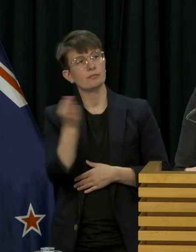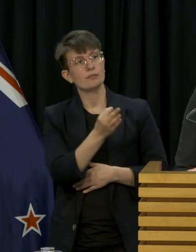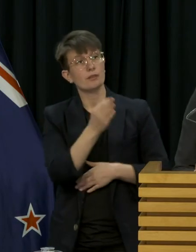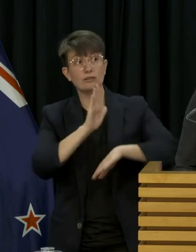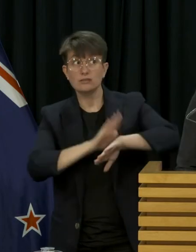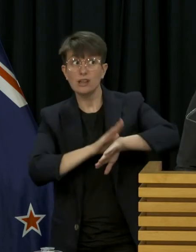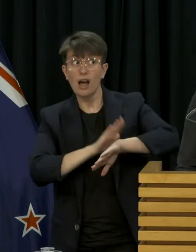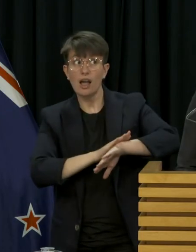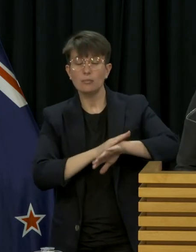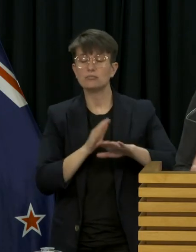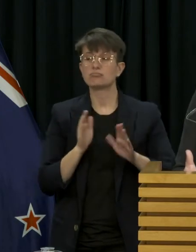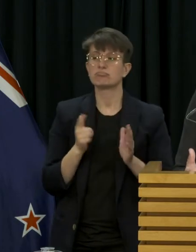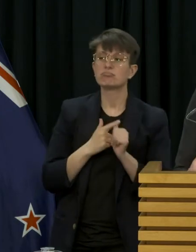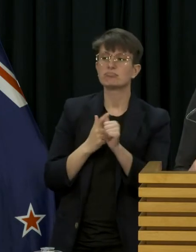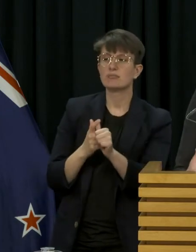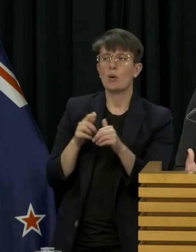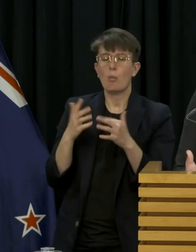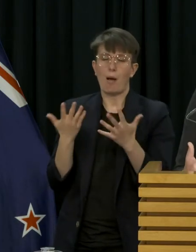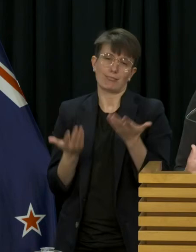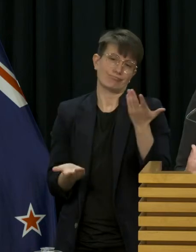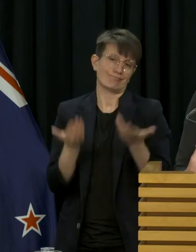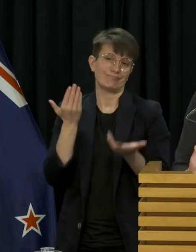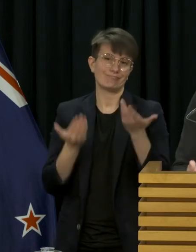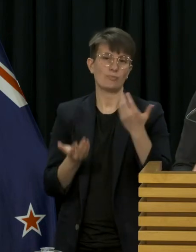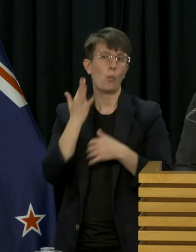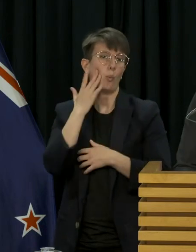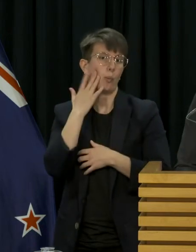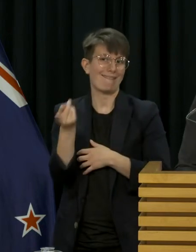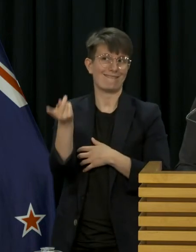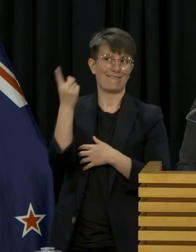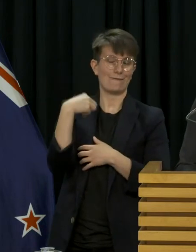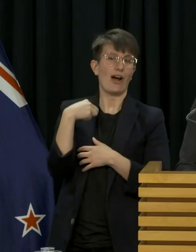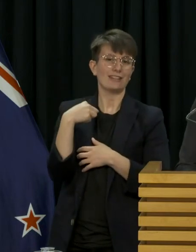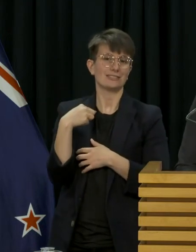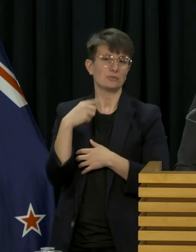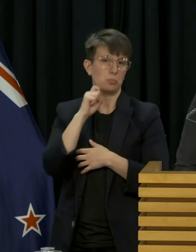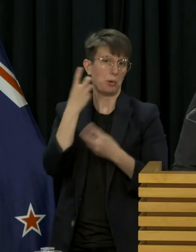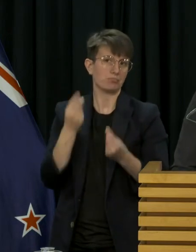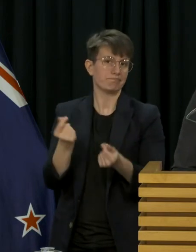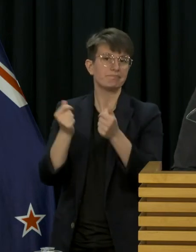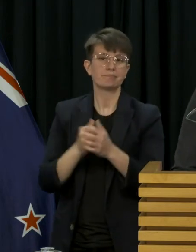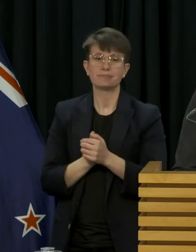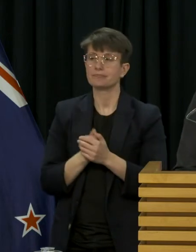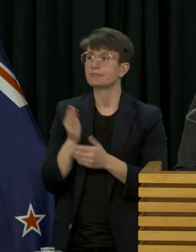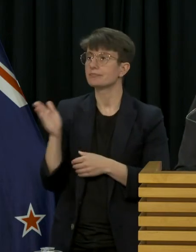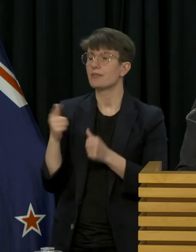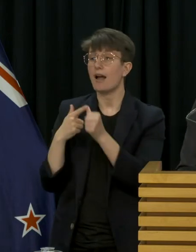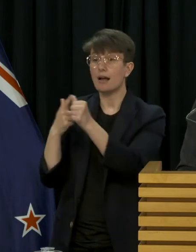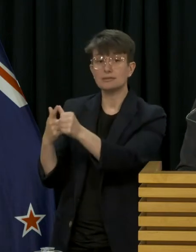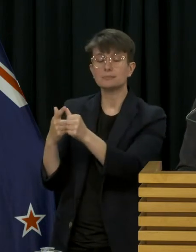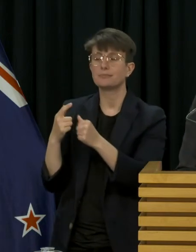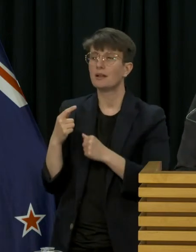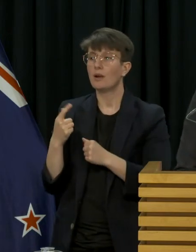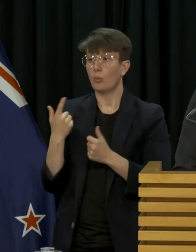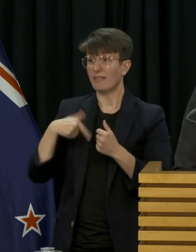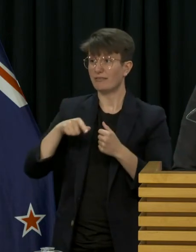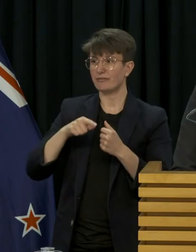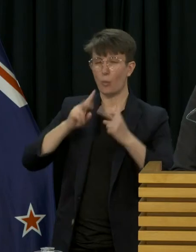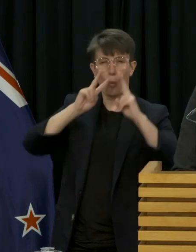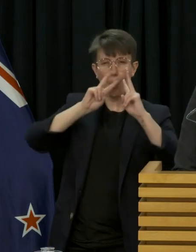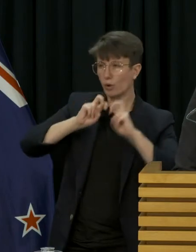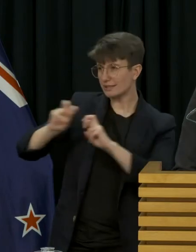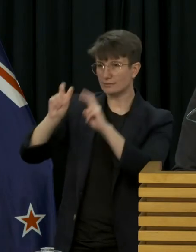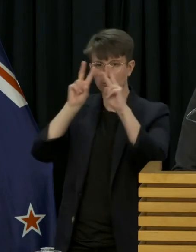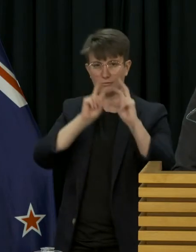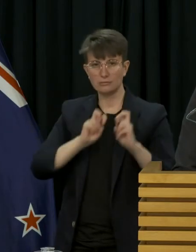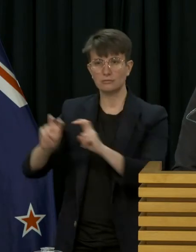it depends on when I get the advice, but when we get the advice, we'll be looking to act on it. Keeping in mind that we've undertaken infection audits twice now, this is part